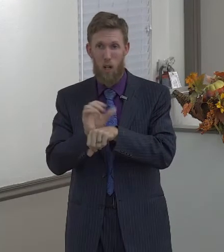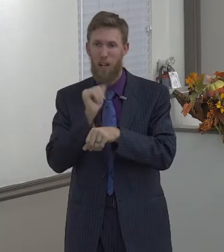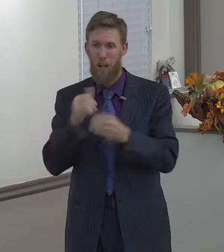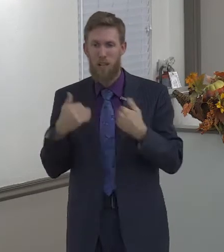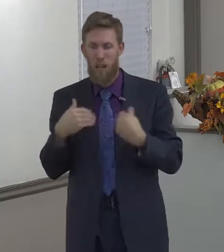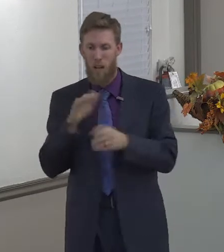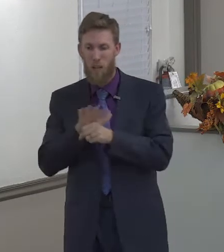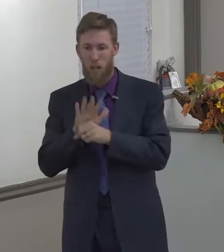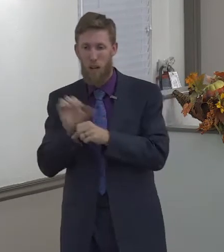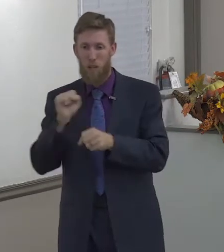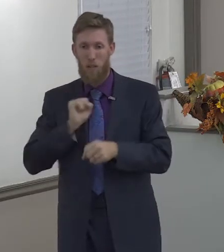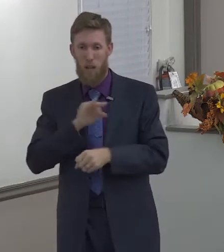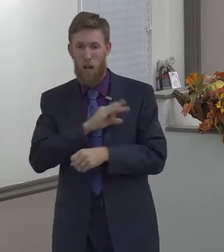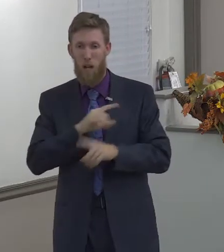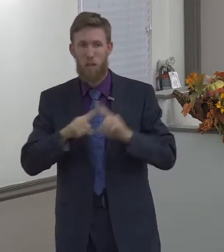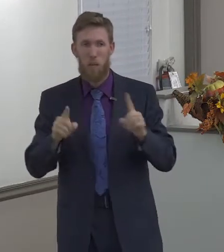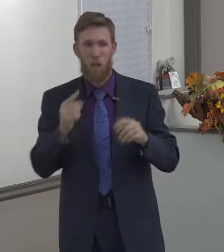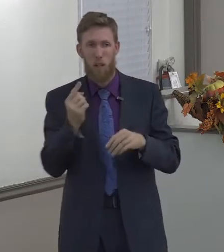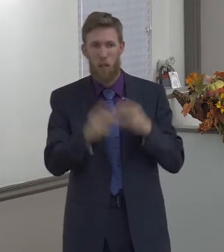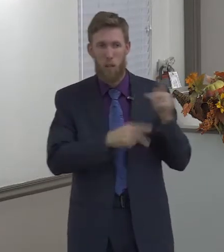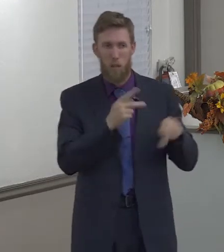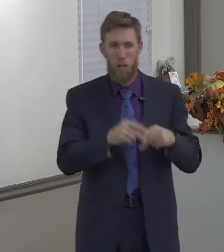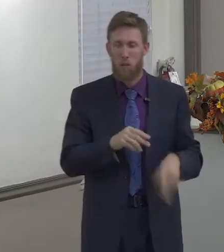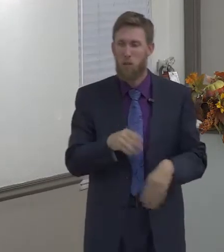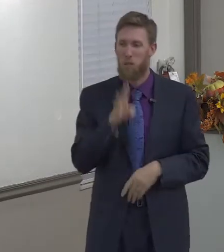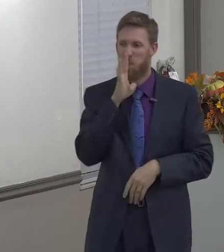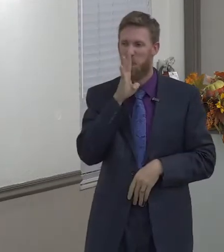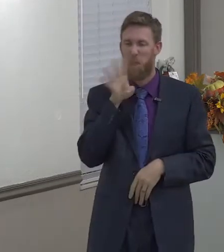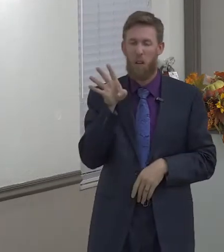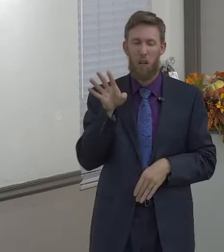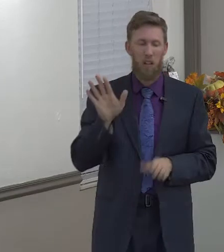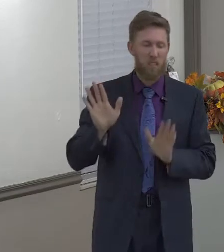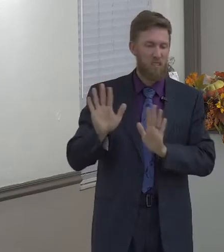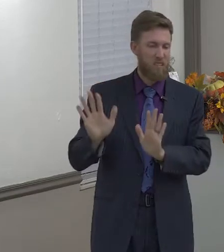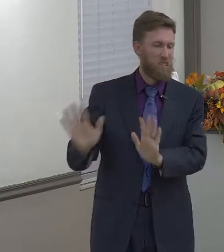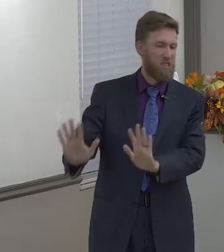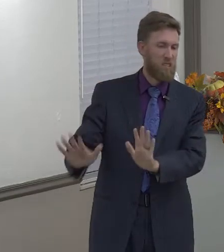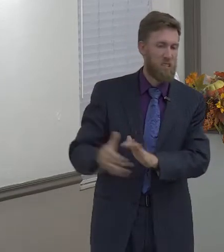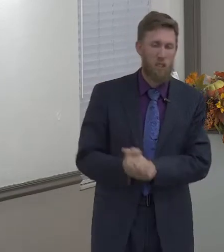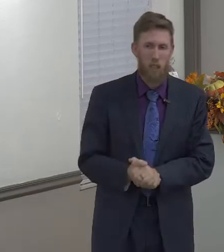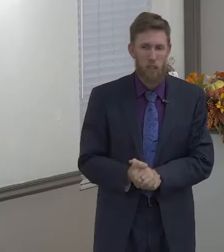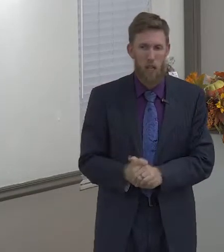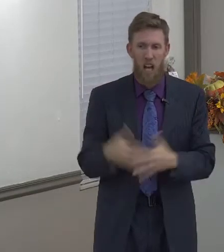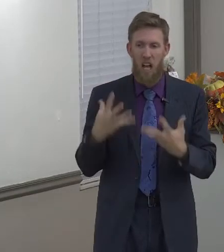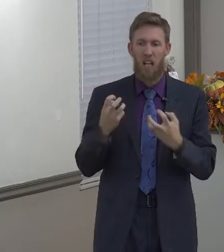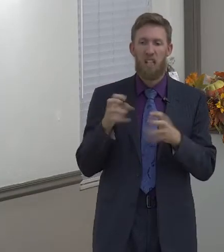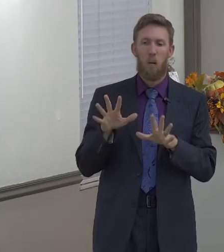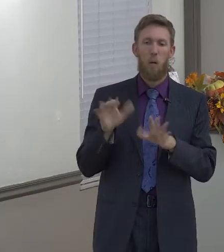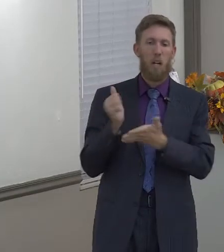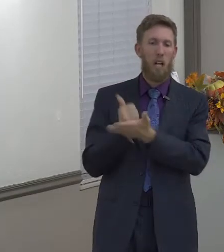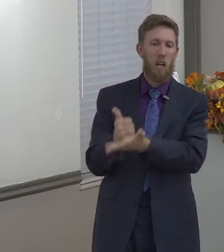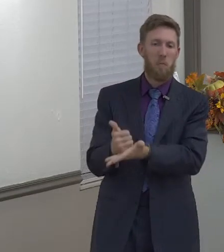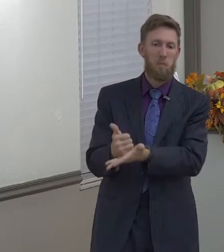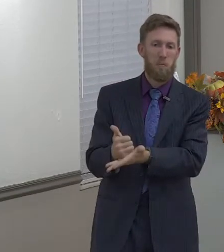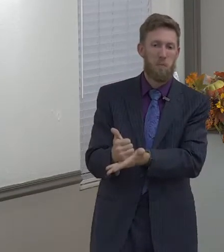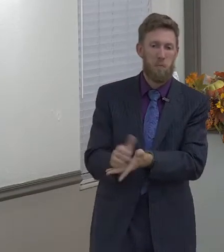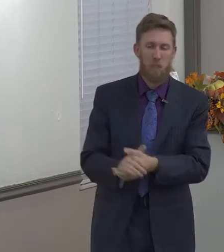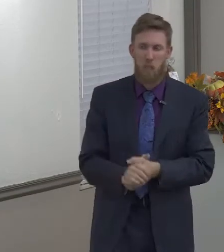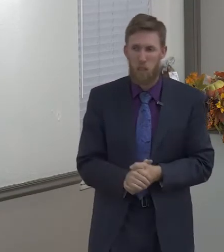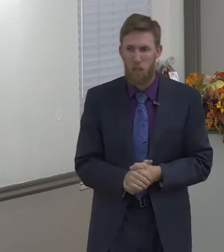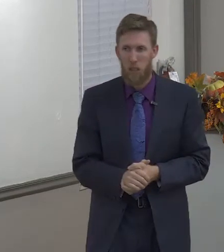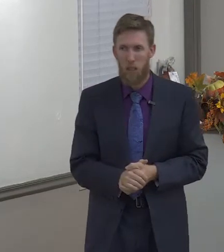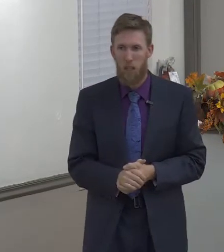they don't fill out the resume and say, I'm willing to help. They don't go seek a ministry leader and say, hey, where can I